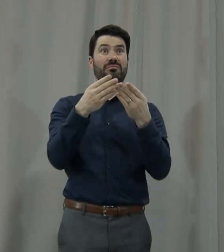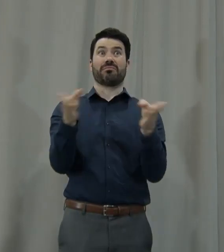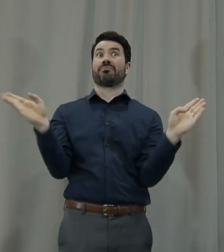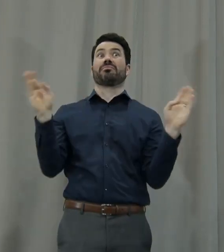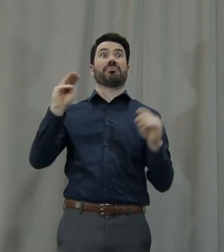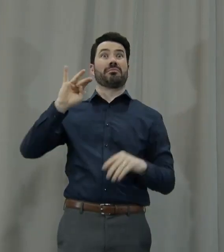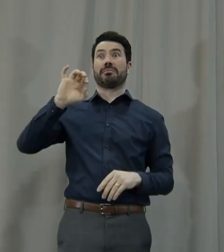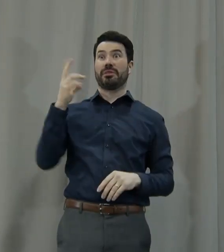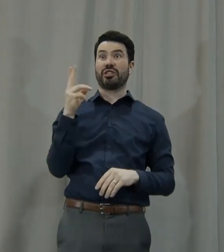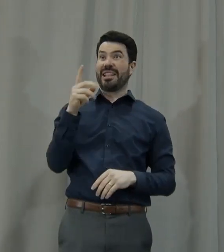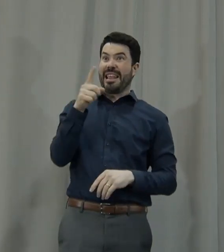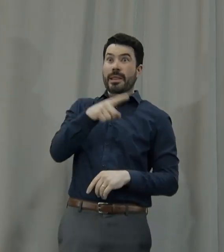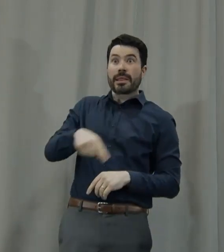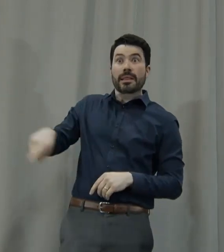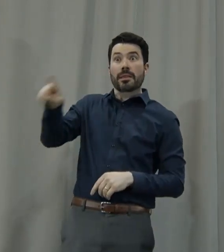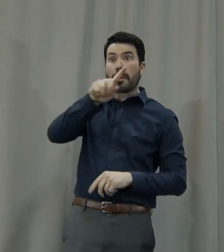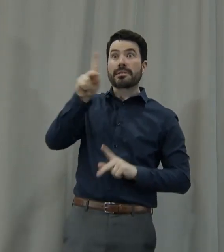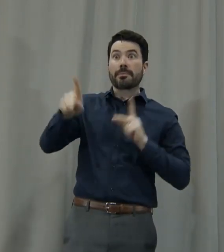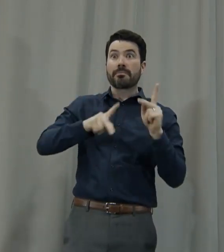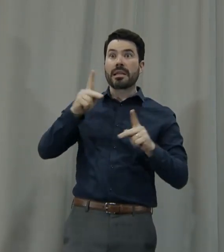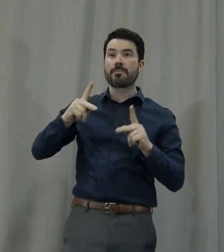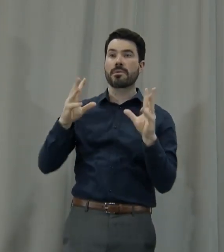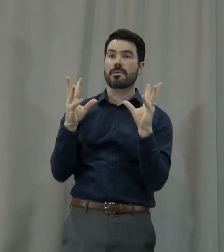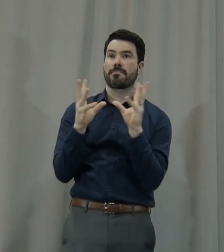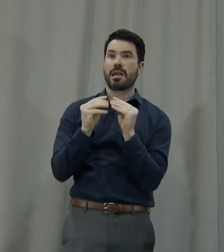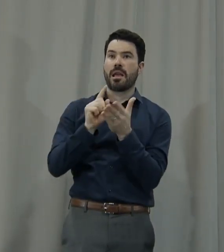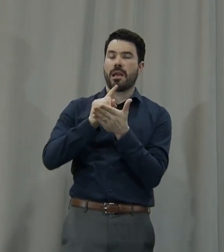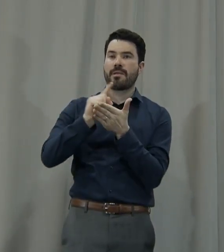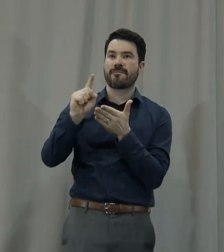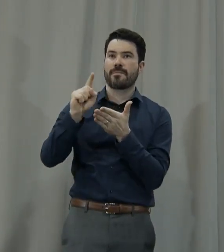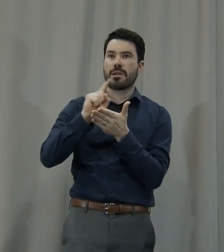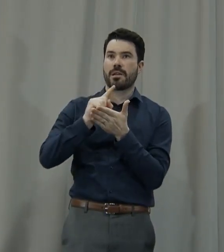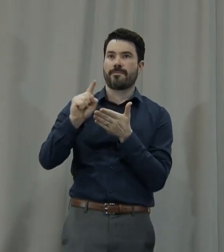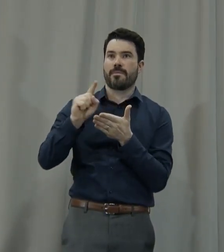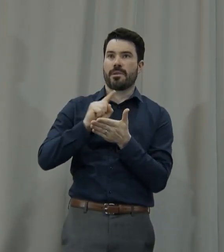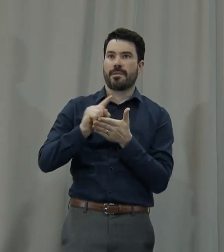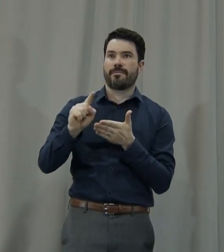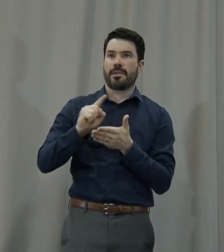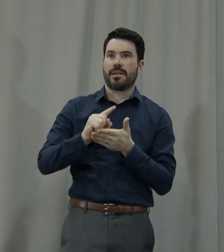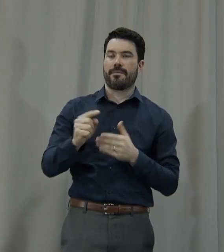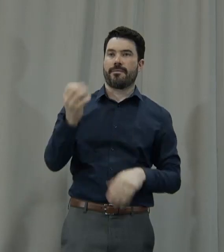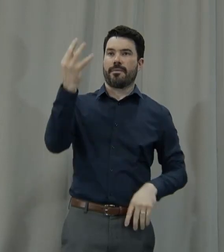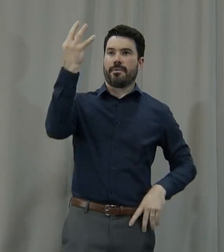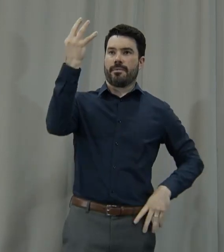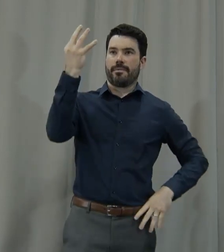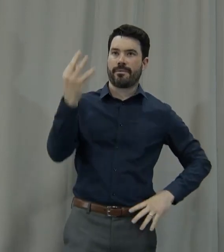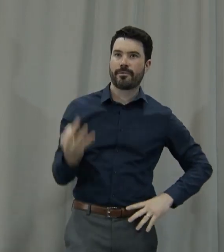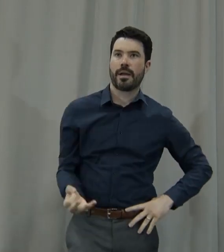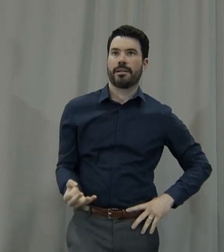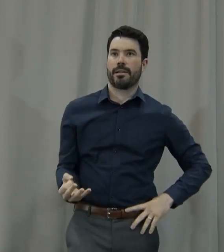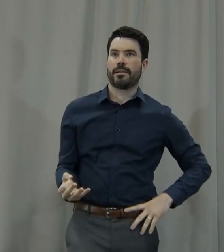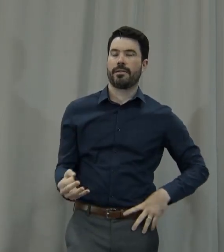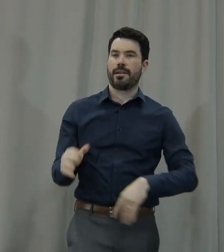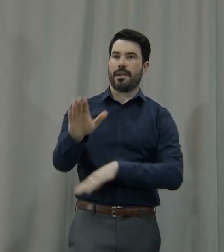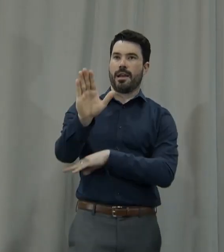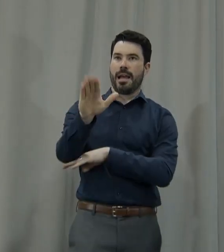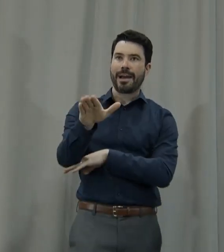met on a weekly basis on Fridays from 3 to 5